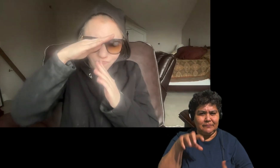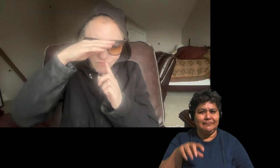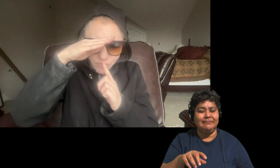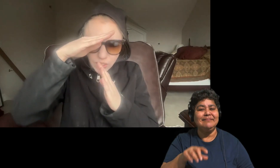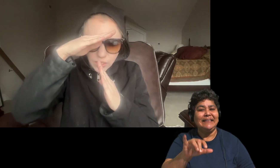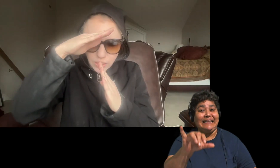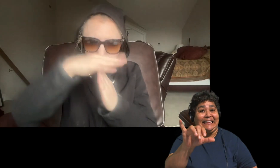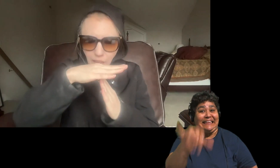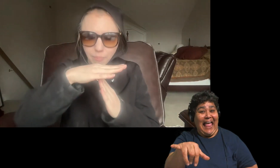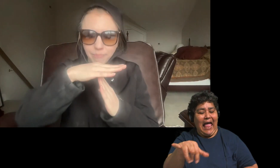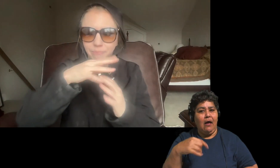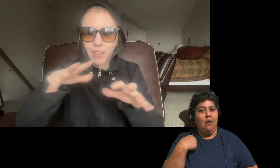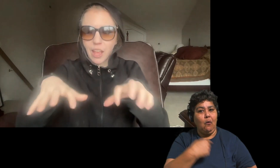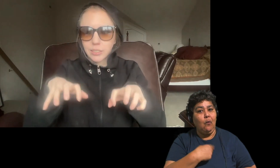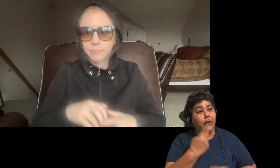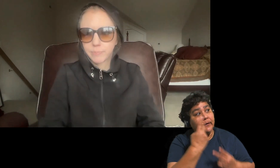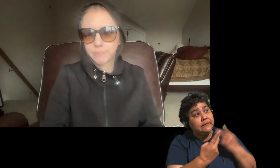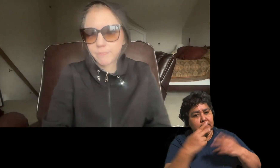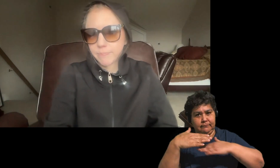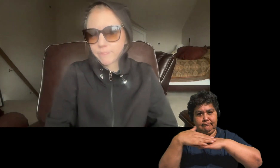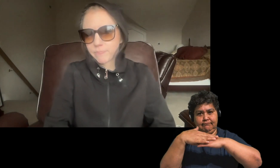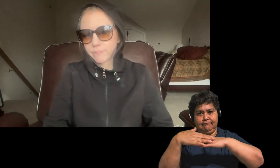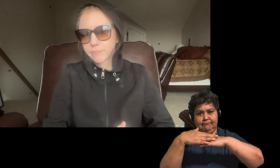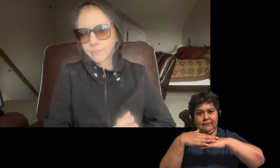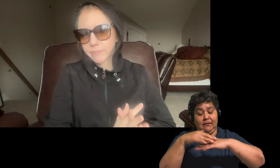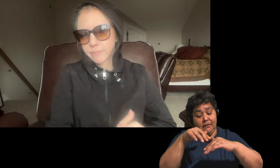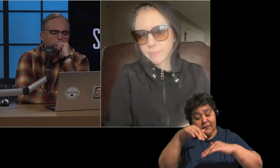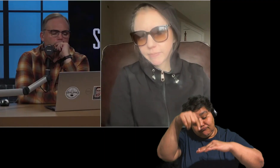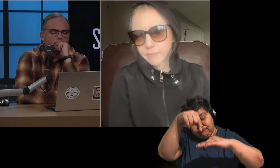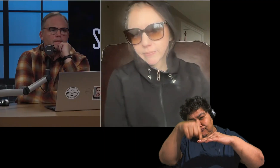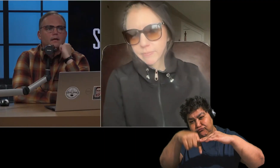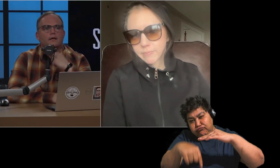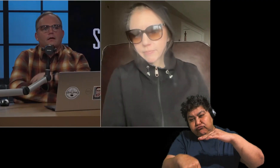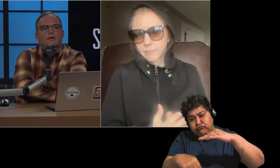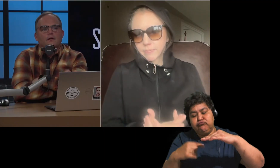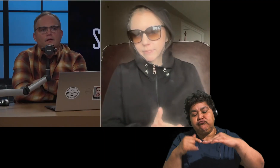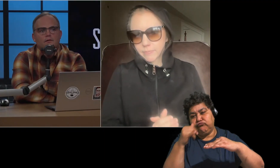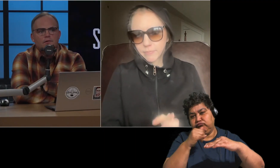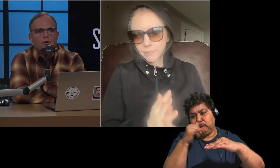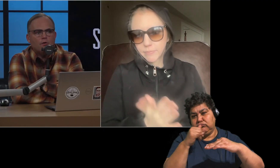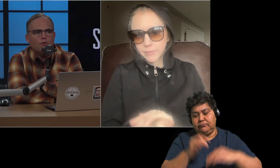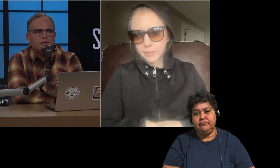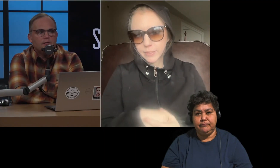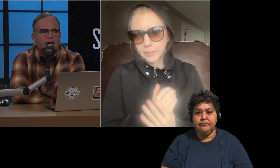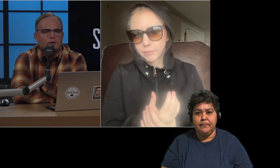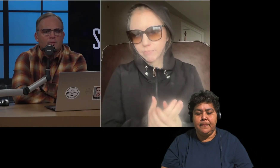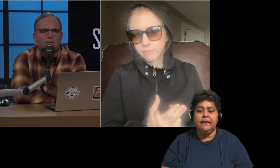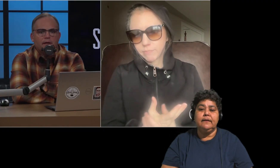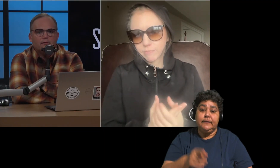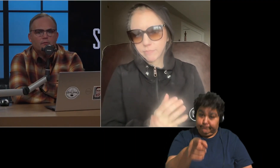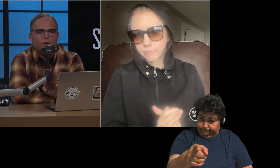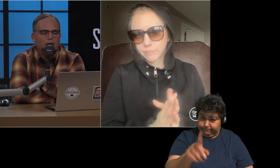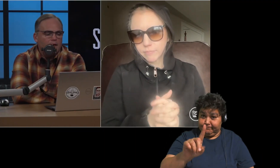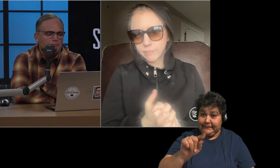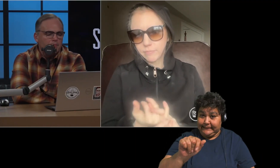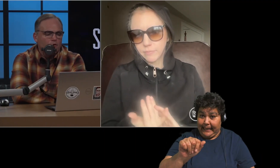we're only seeing a very small part, the very top of the iceberg, for sure. So, Data